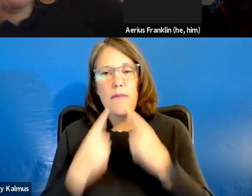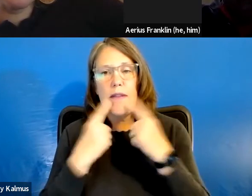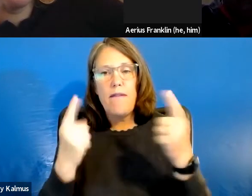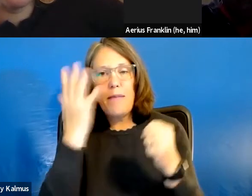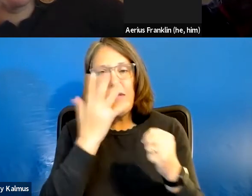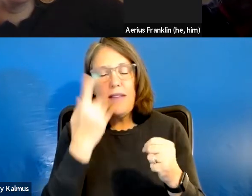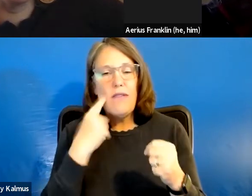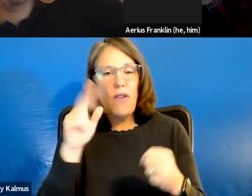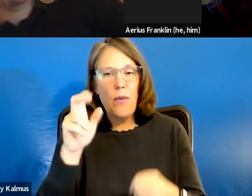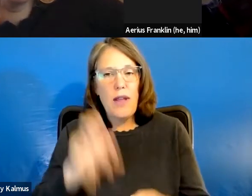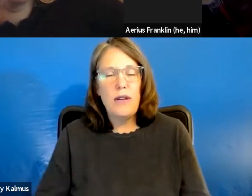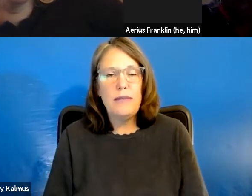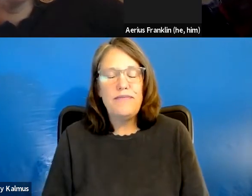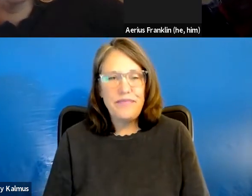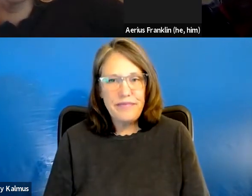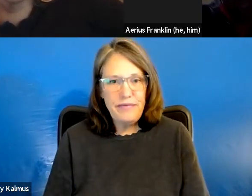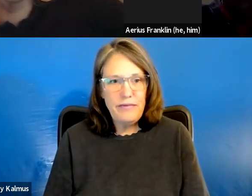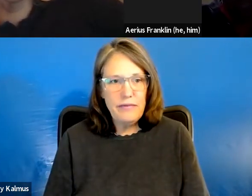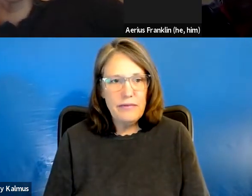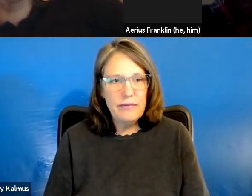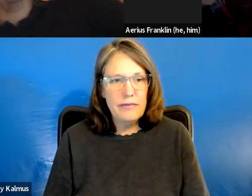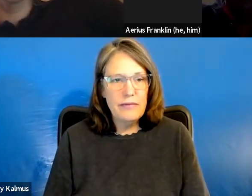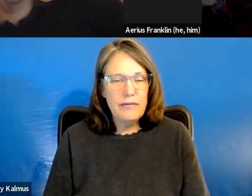for 300. Oh boy.